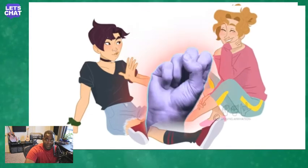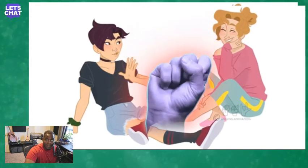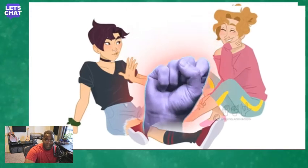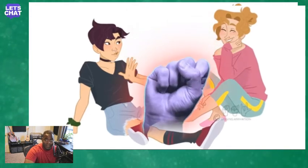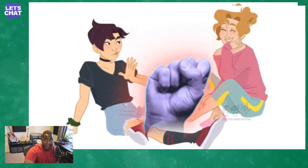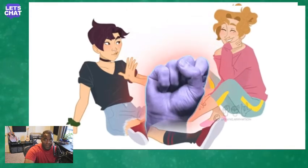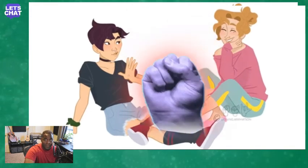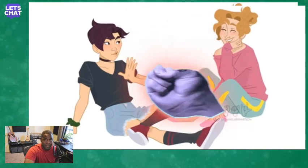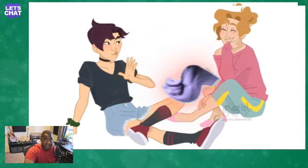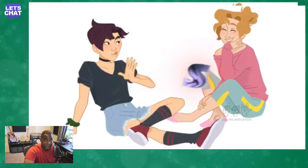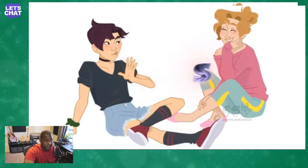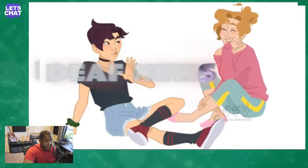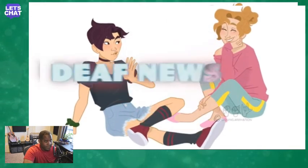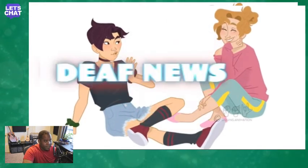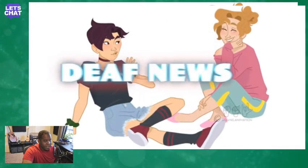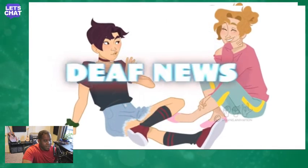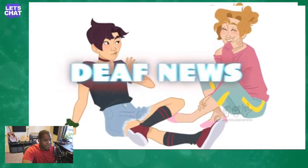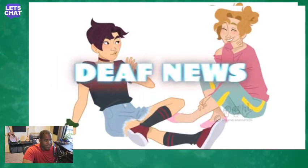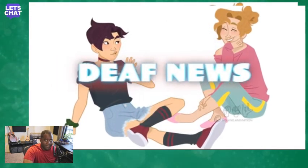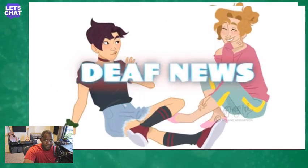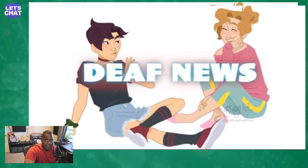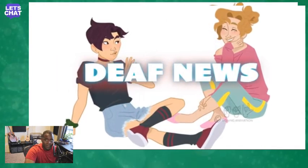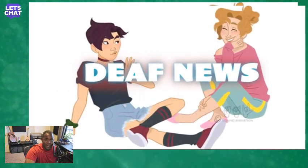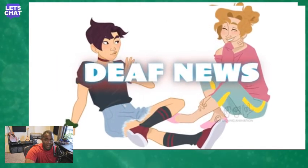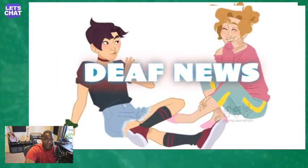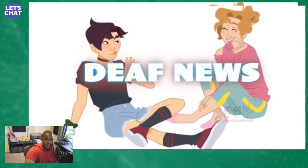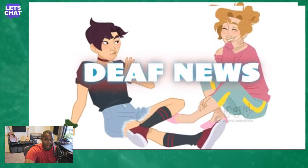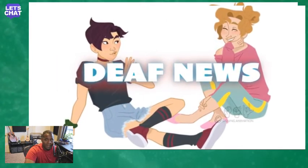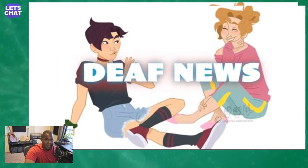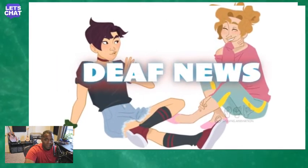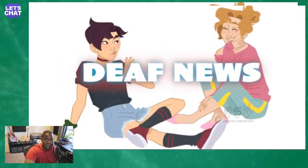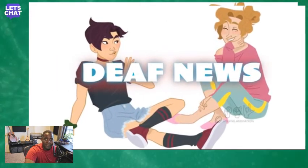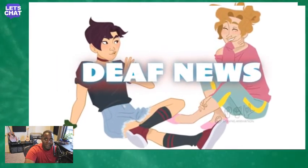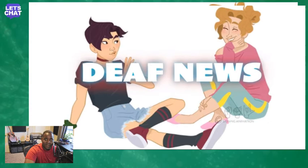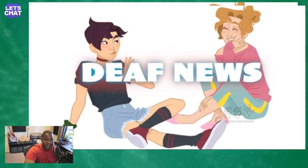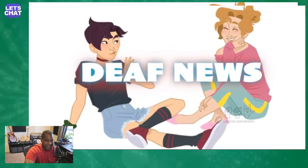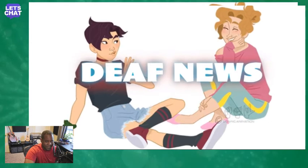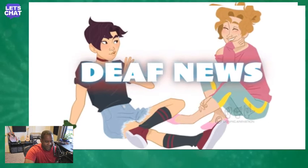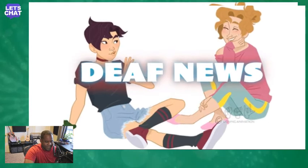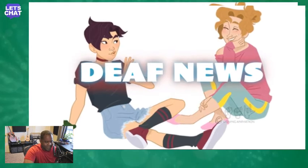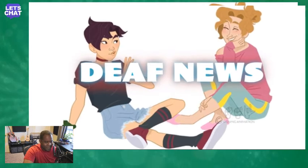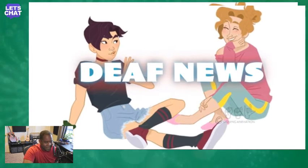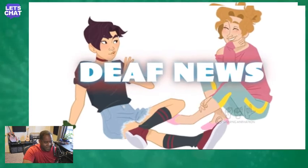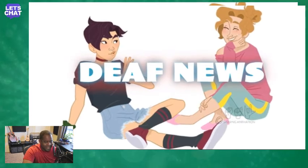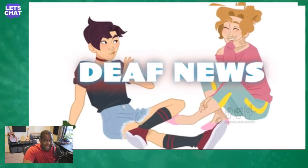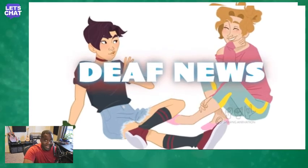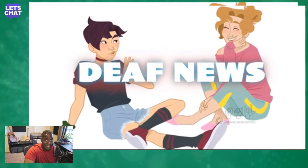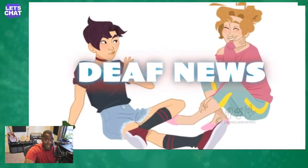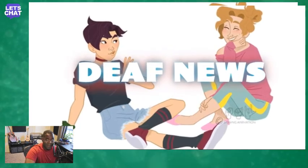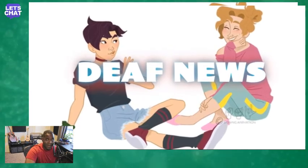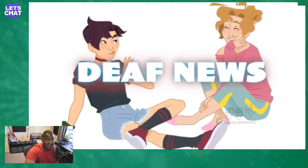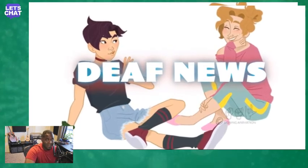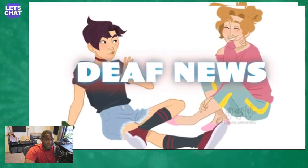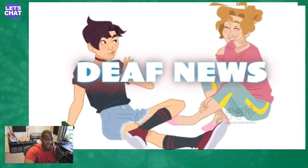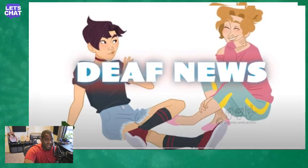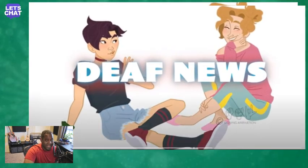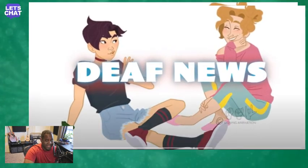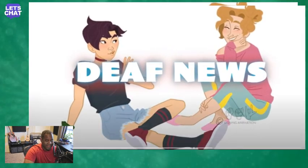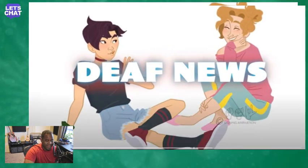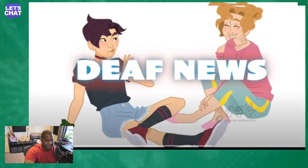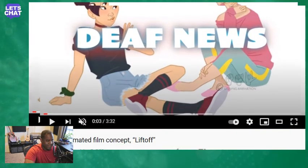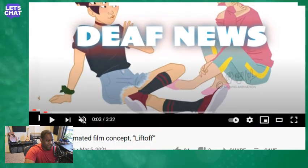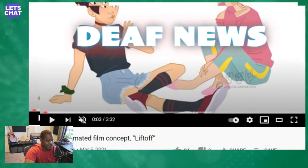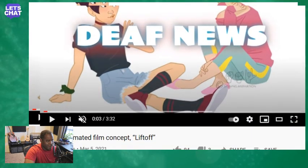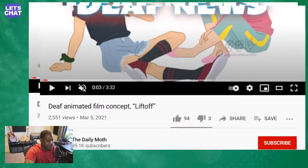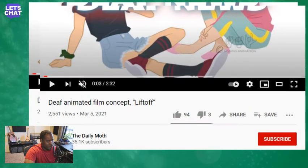more about ASL or interested in the culture, this is a really great YouTube channel to subscribe to. It's called The Daily Moth. The